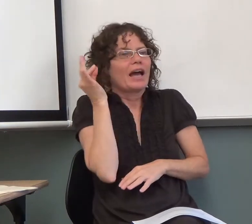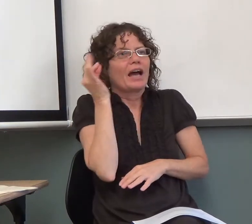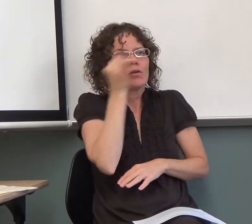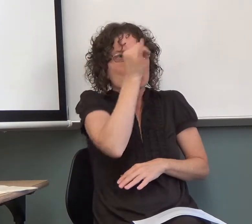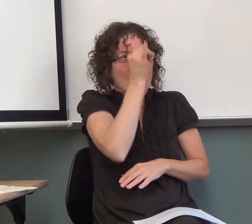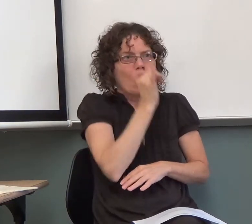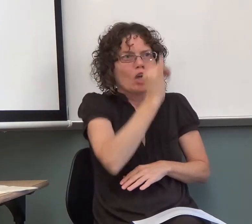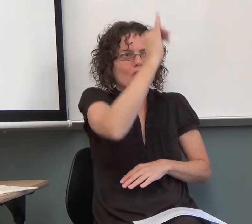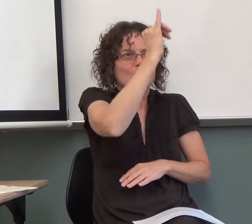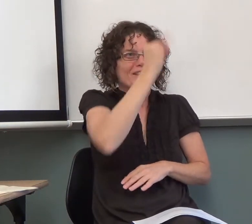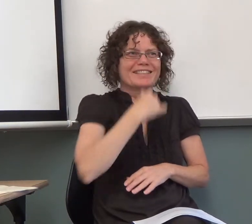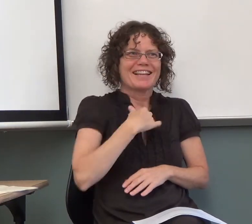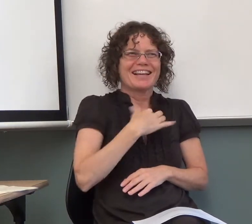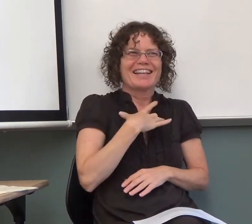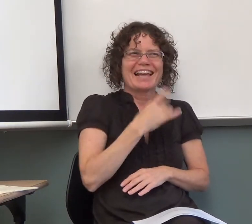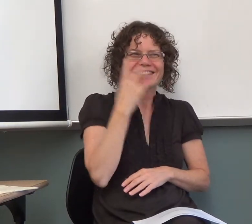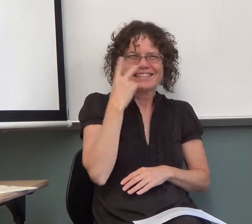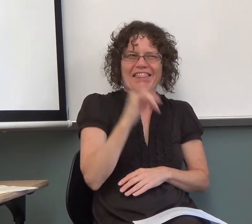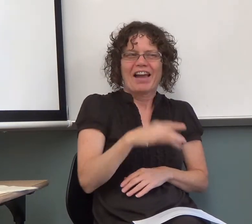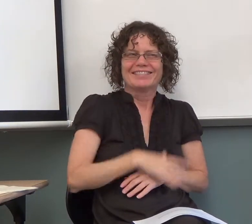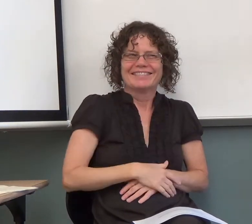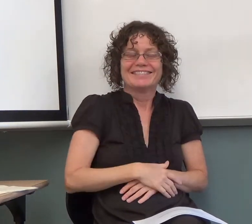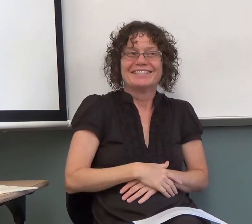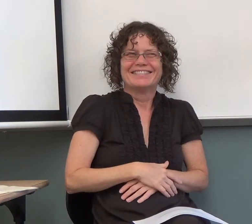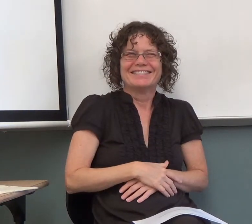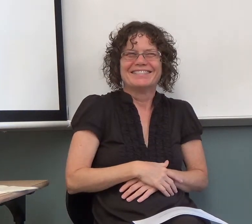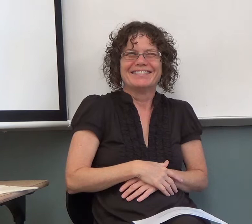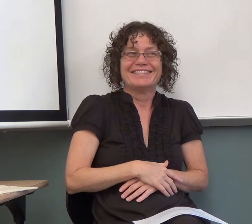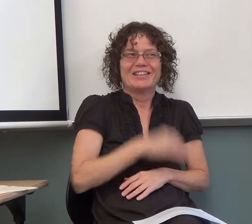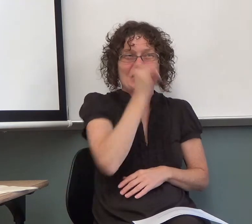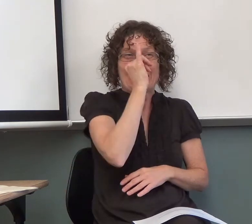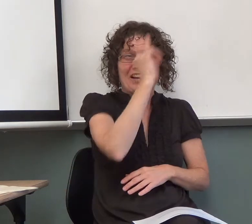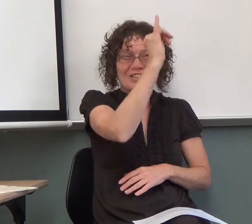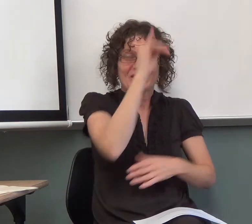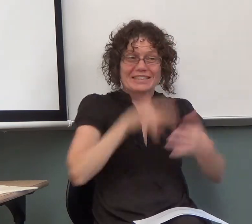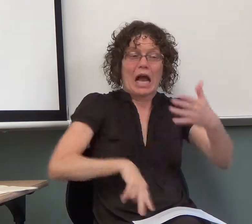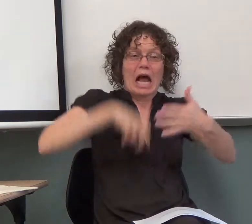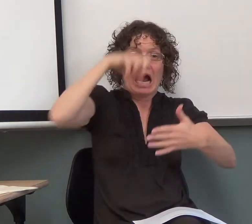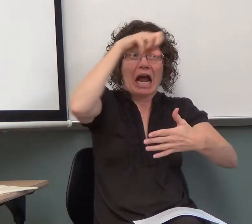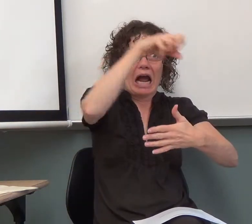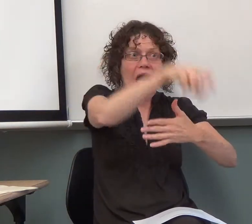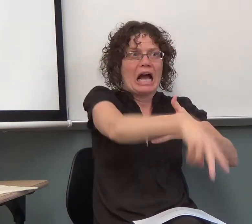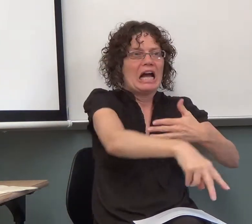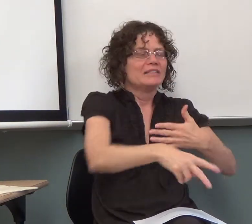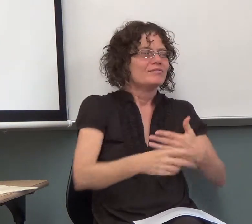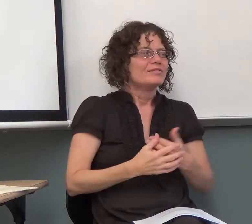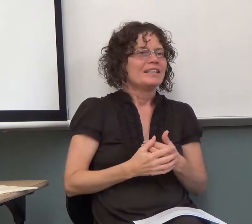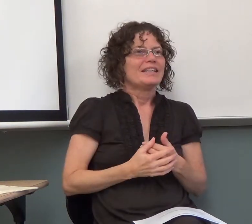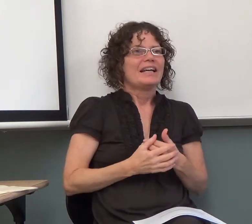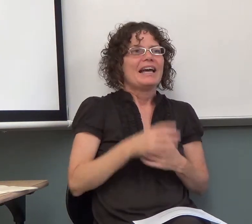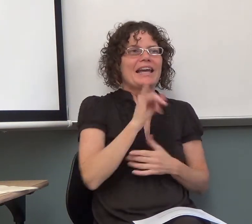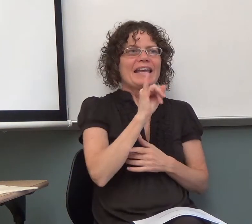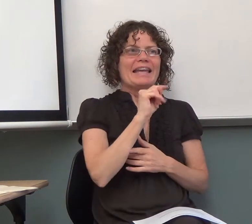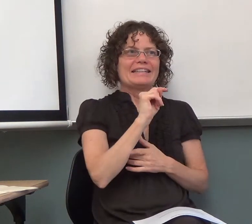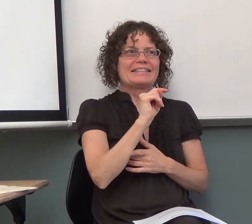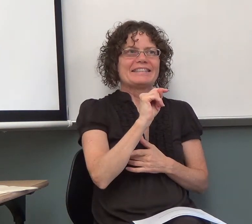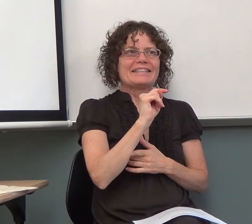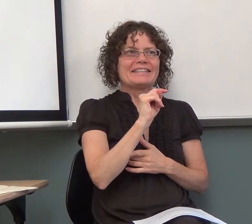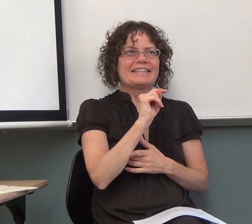over a fence. That'd be pretty funny. And I feel bad. So, right? So it could be a number of